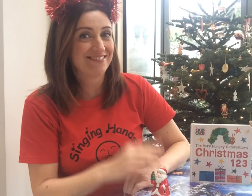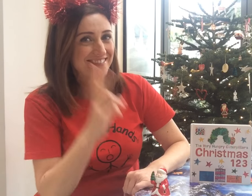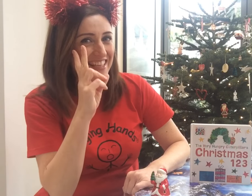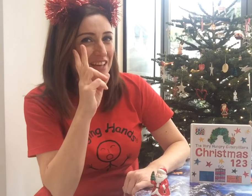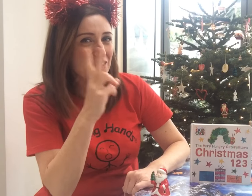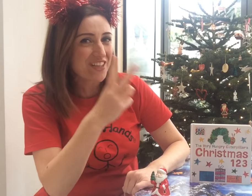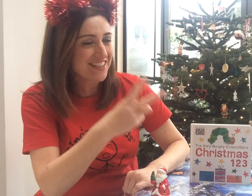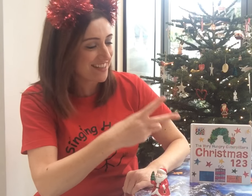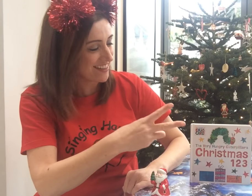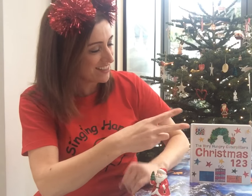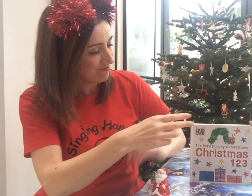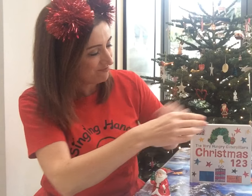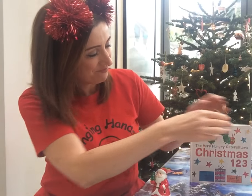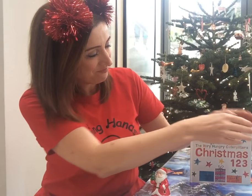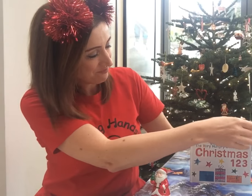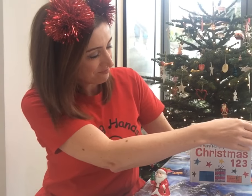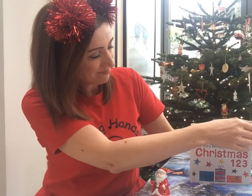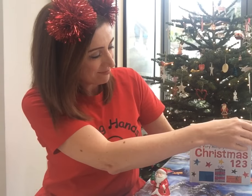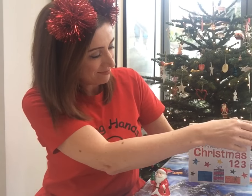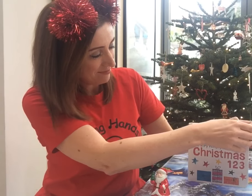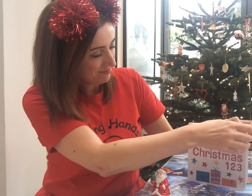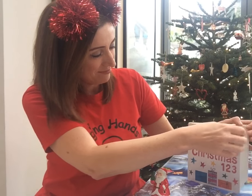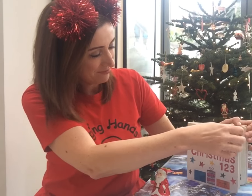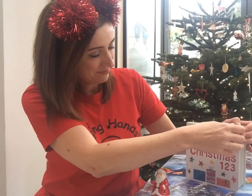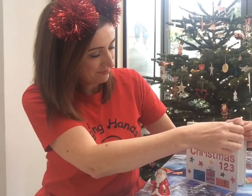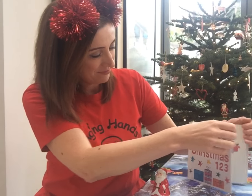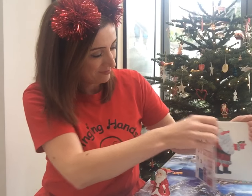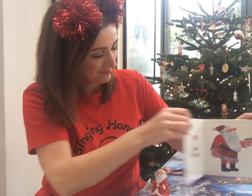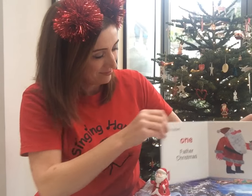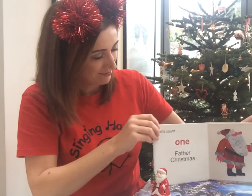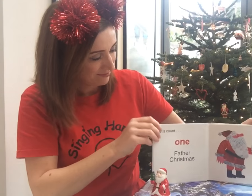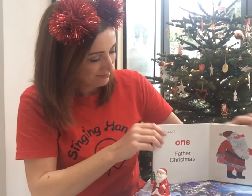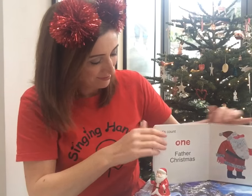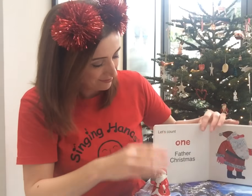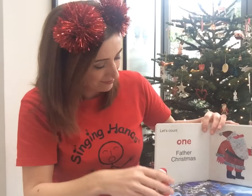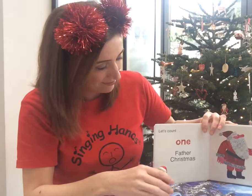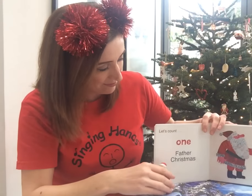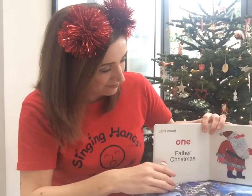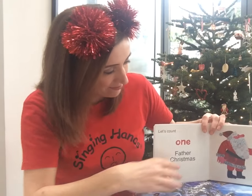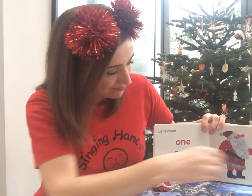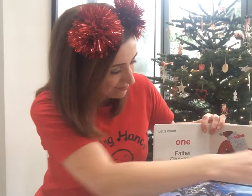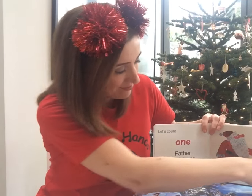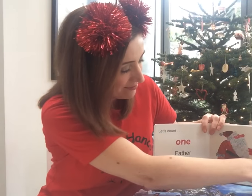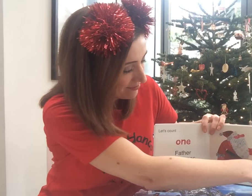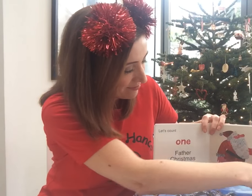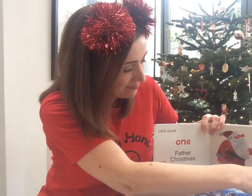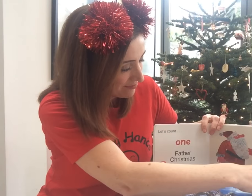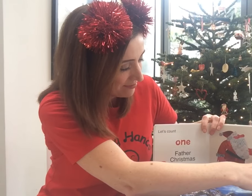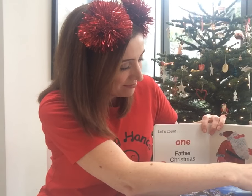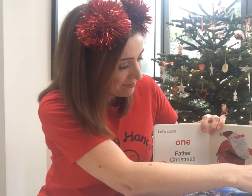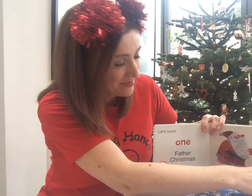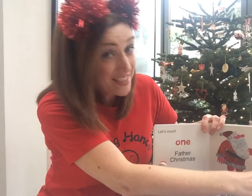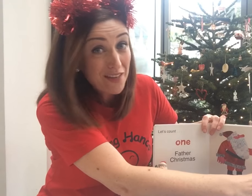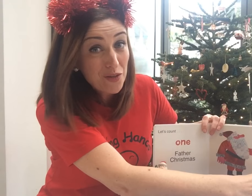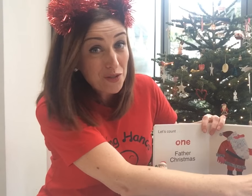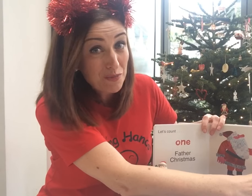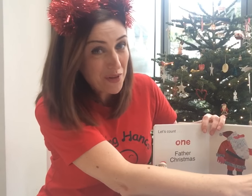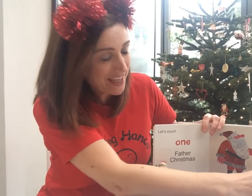let's have a look inside see if you can spot the